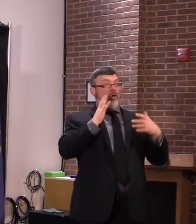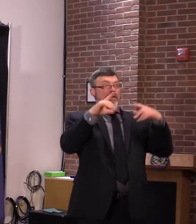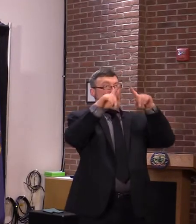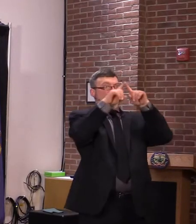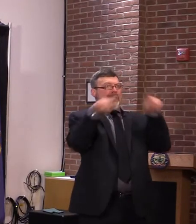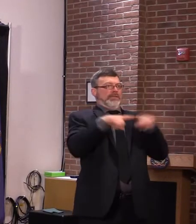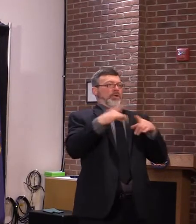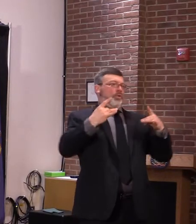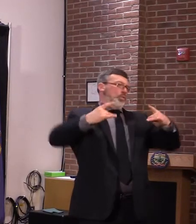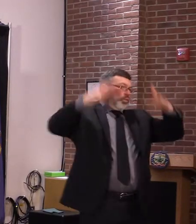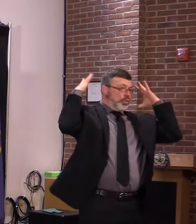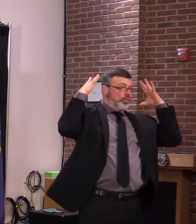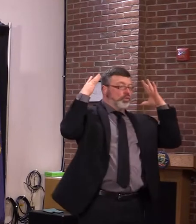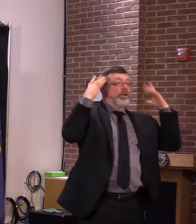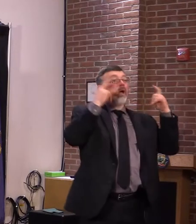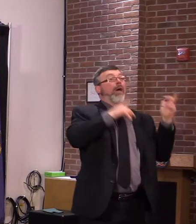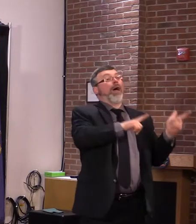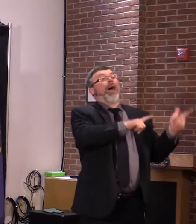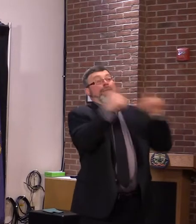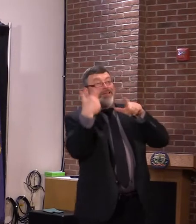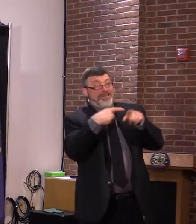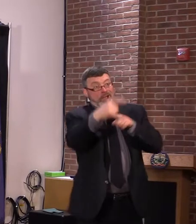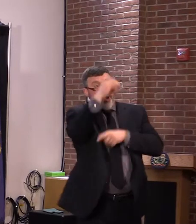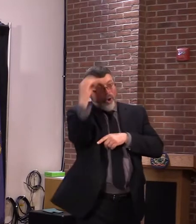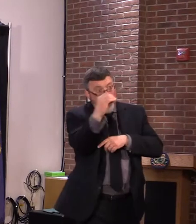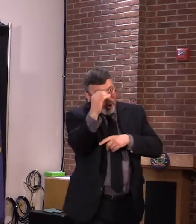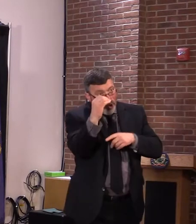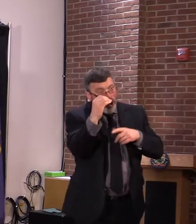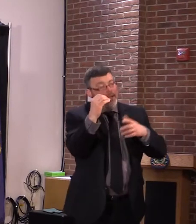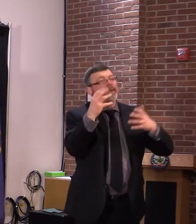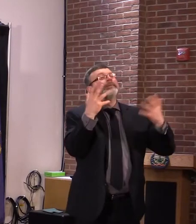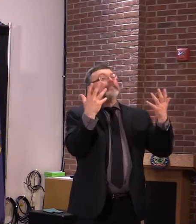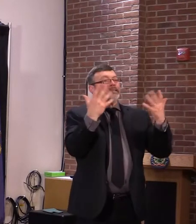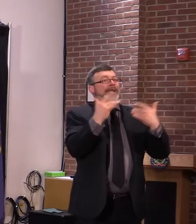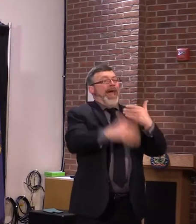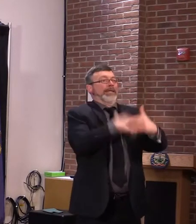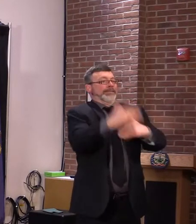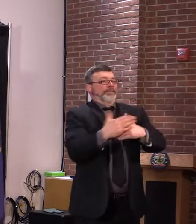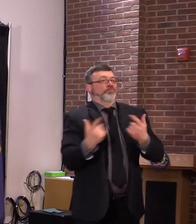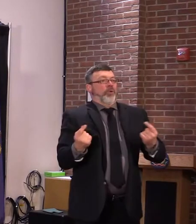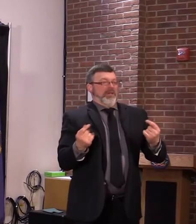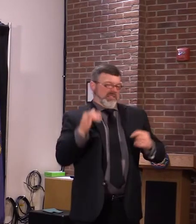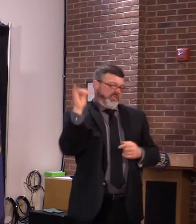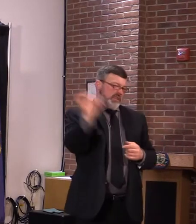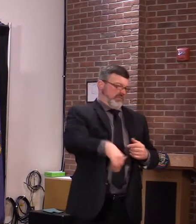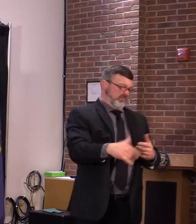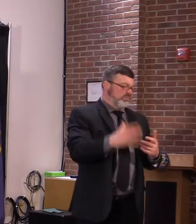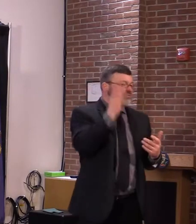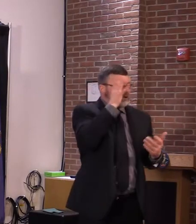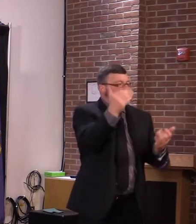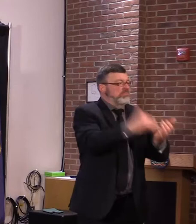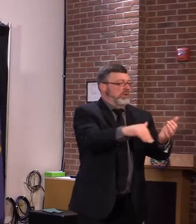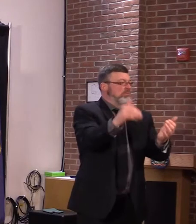for. But again, this is something that we have to be prepared for over the next couple of years,